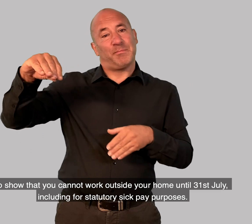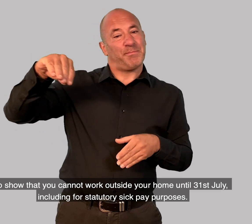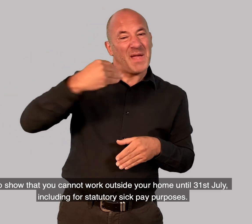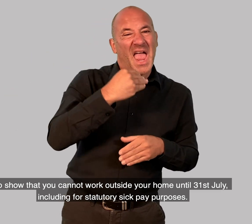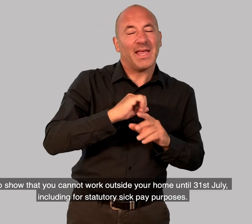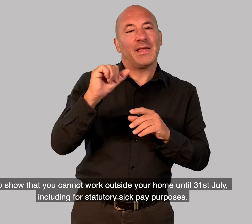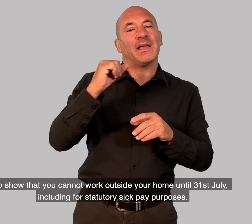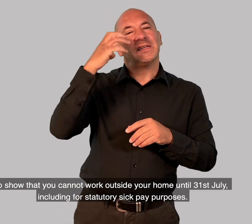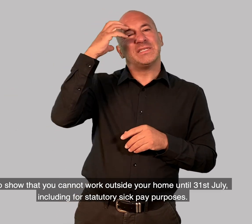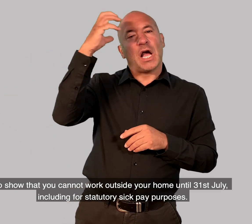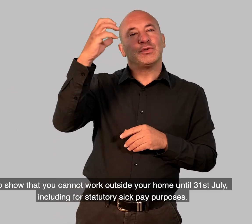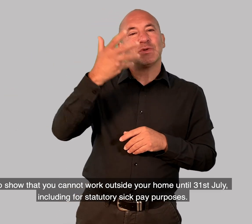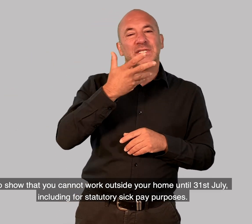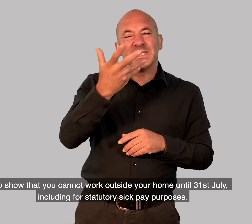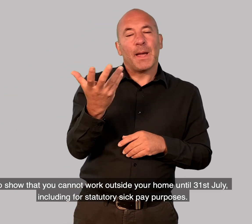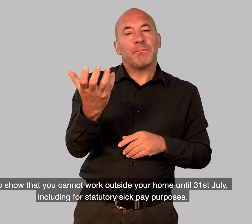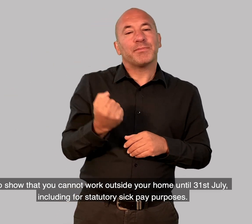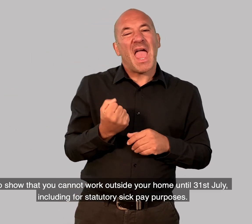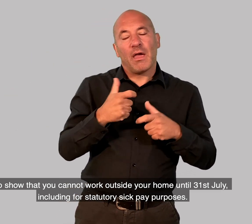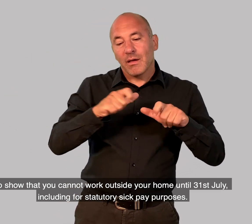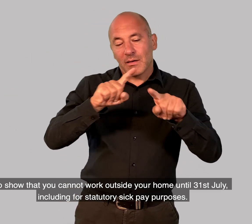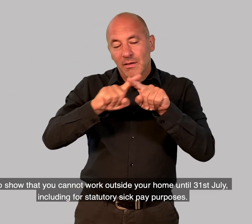including for statutory sick pay purposes.